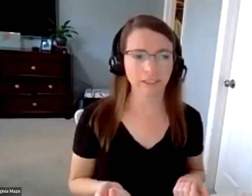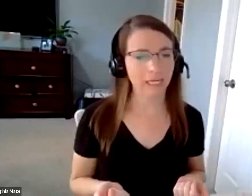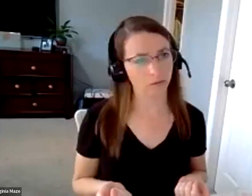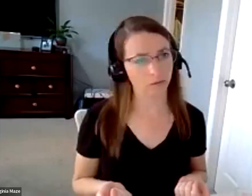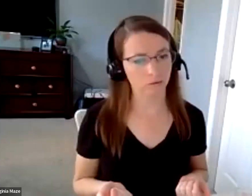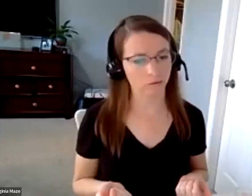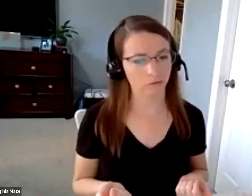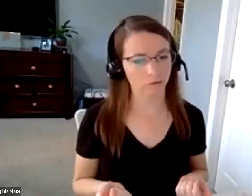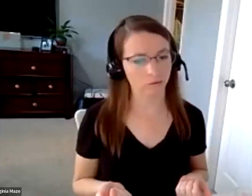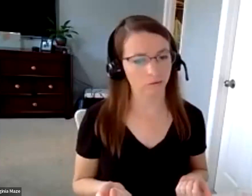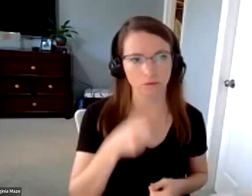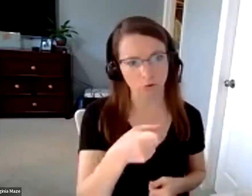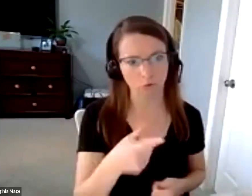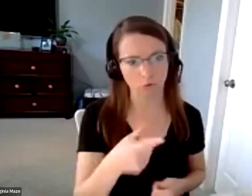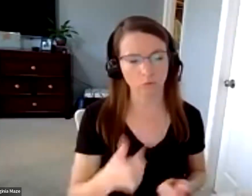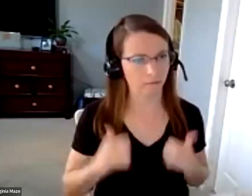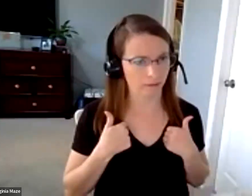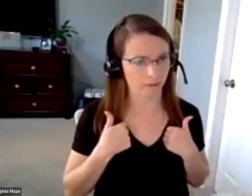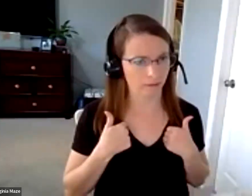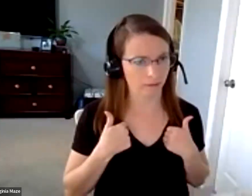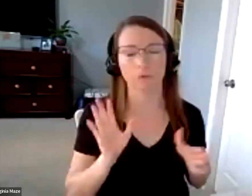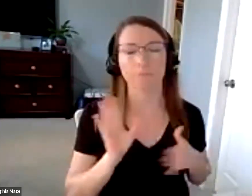do you live in a house or apartment? You